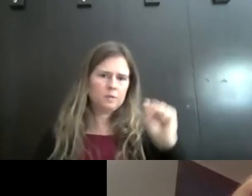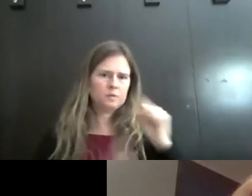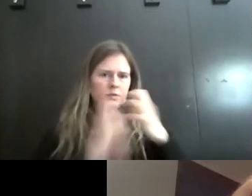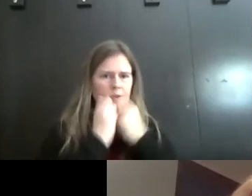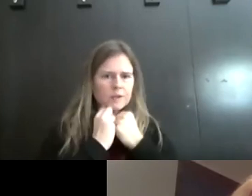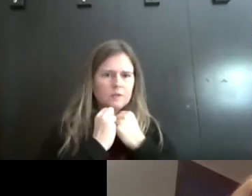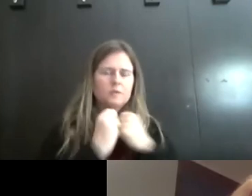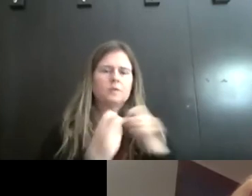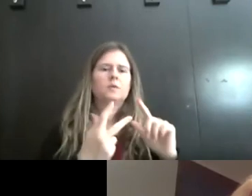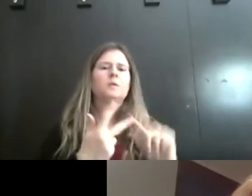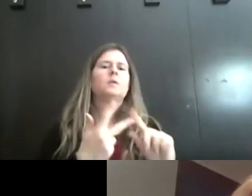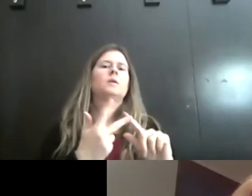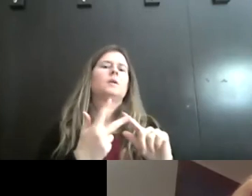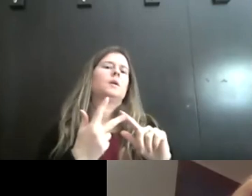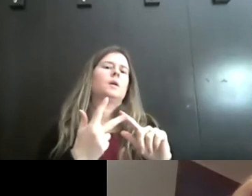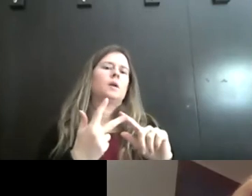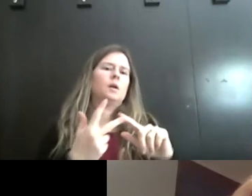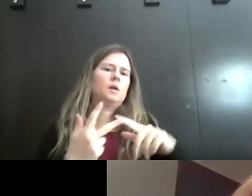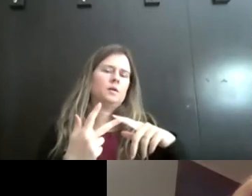Magoo, there's another